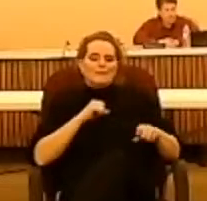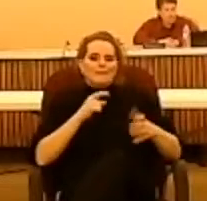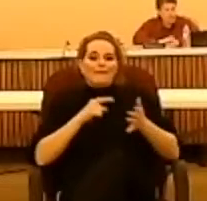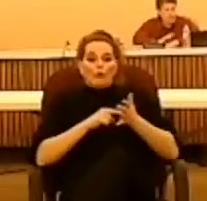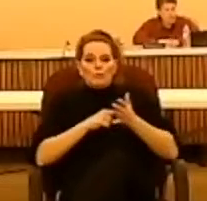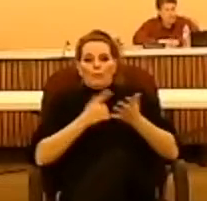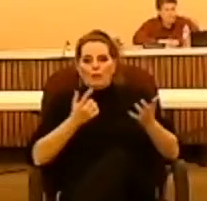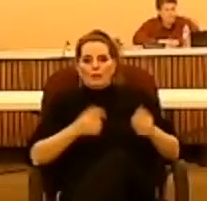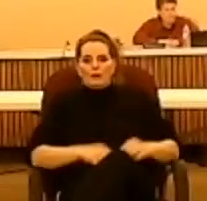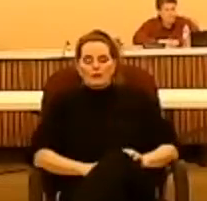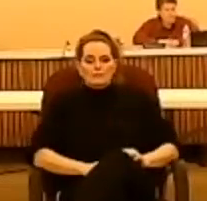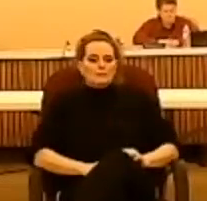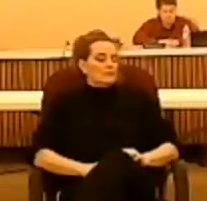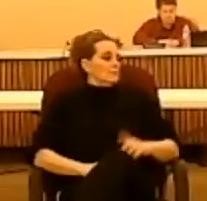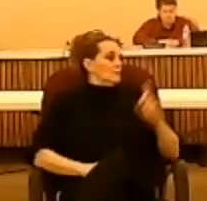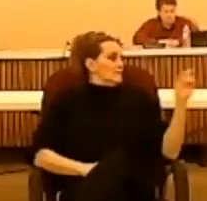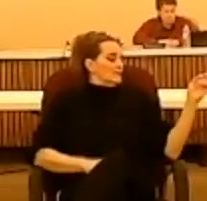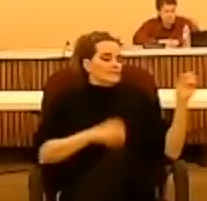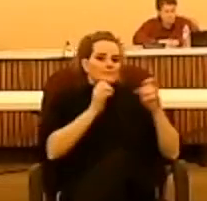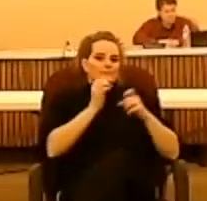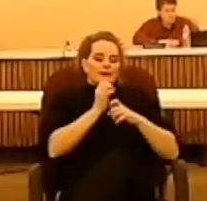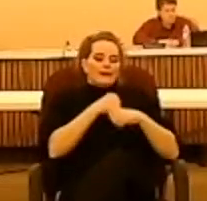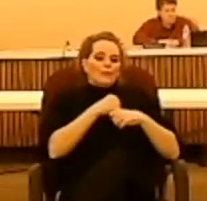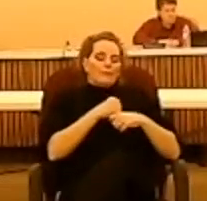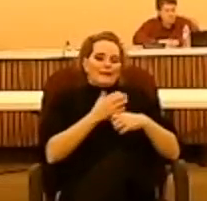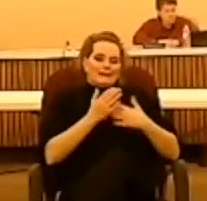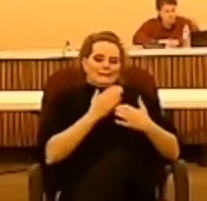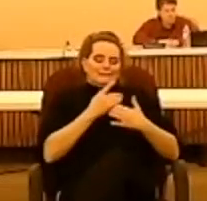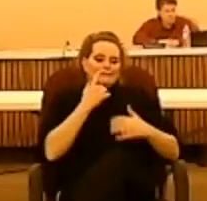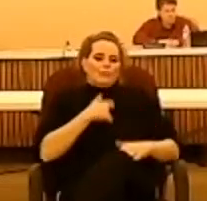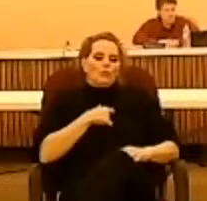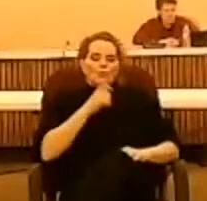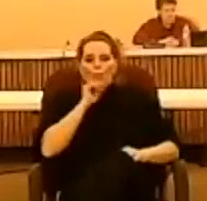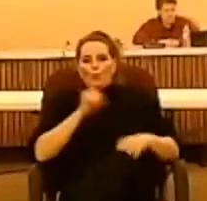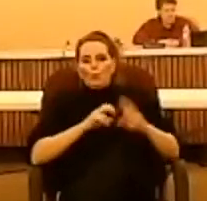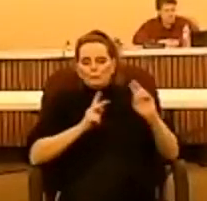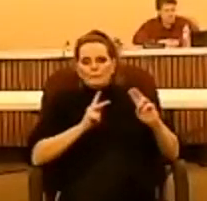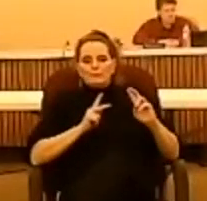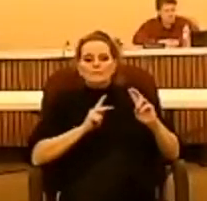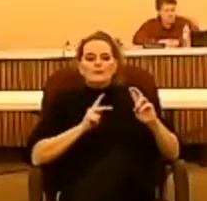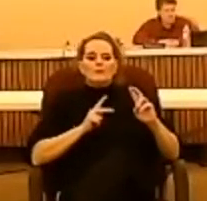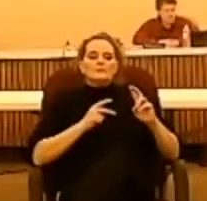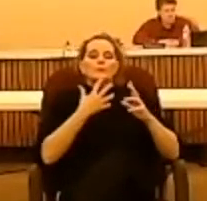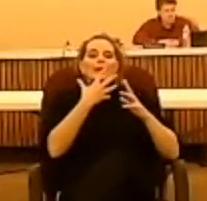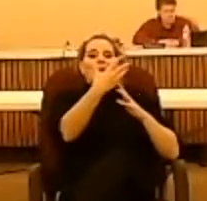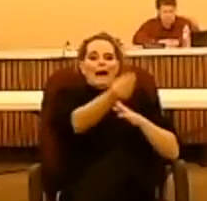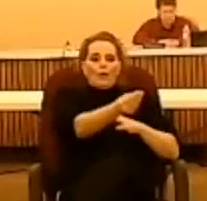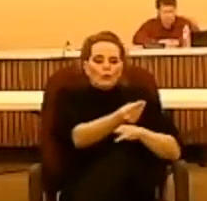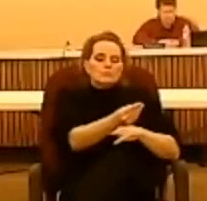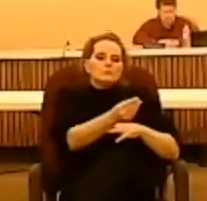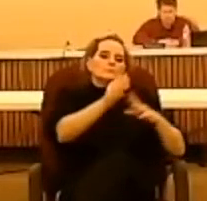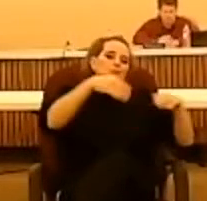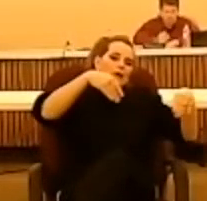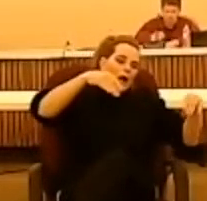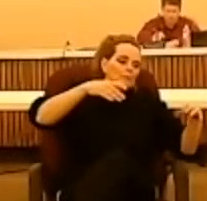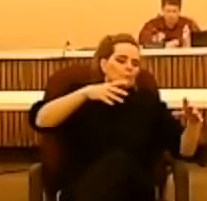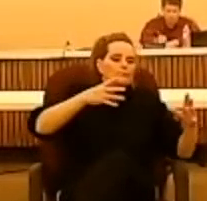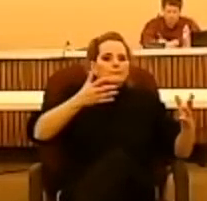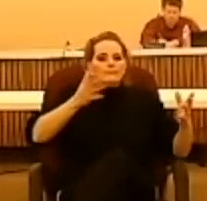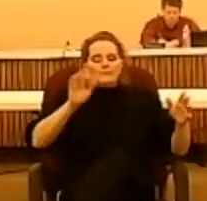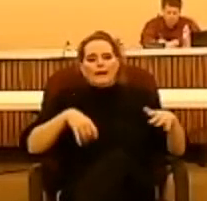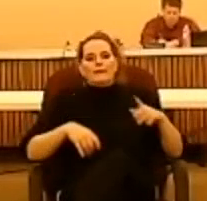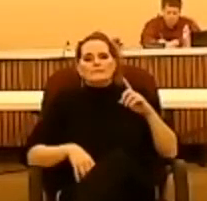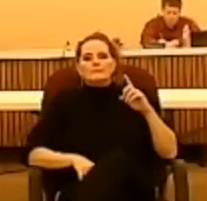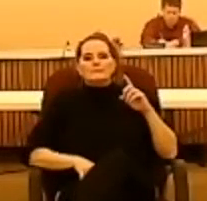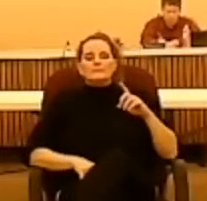it would make it really easy for seniors to get out and get to the shopping and stuff. That's a Very really good thing convenient. also. Agreed.